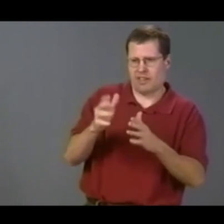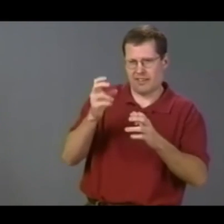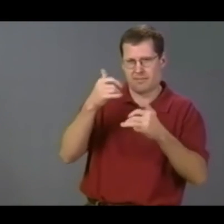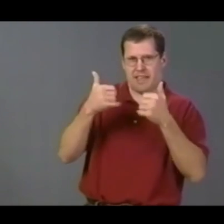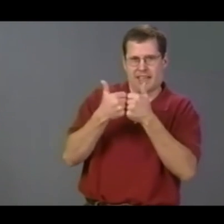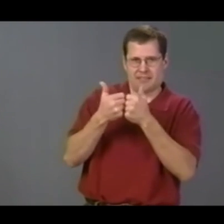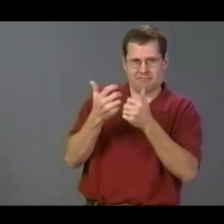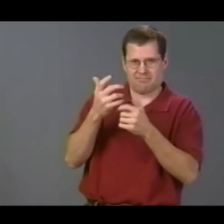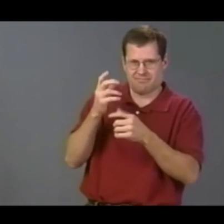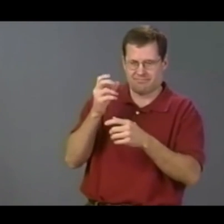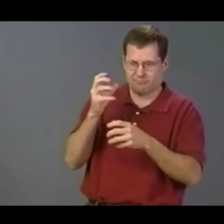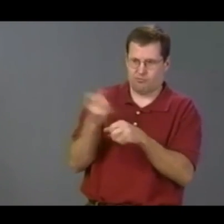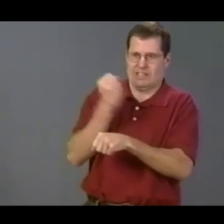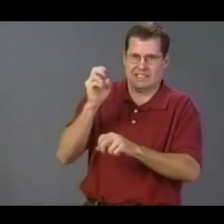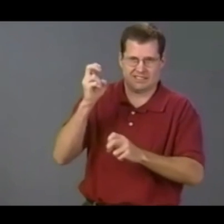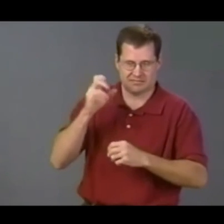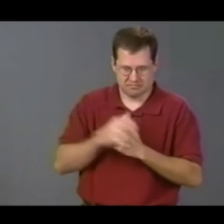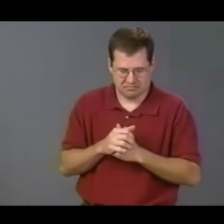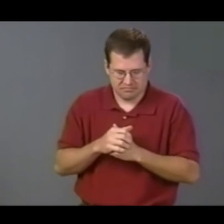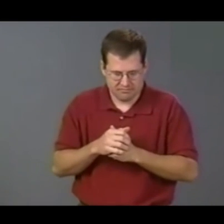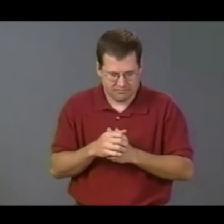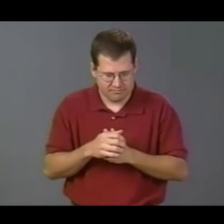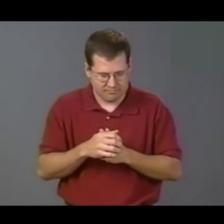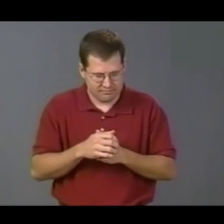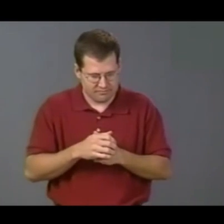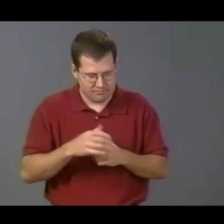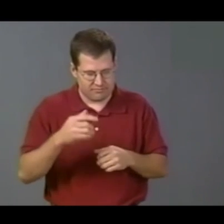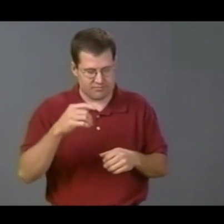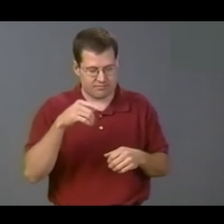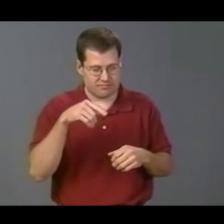be a challenge. Look at it from a different perspective.